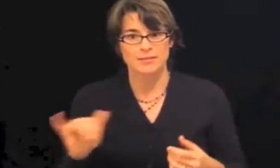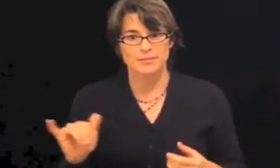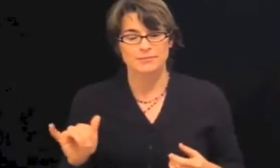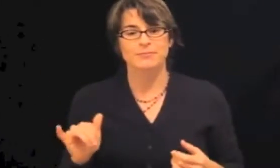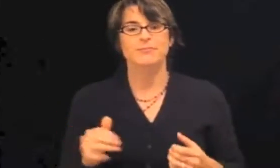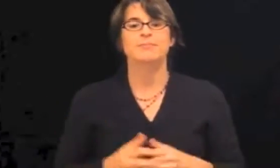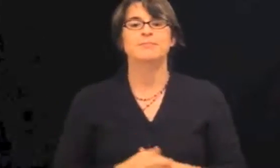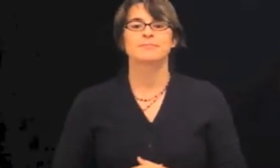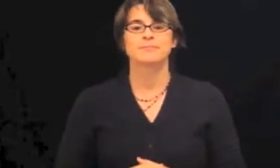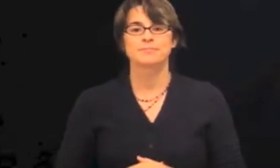That helps a lot.